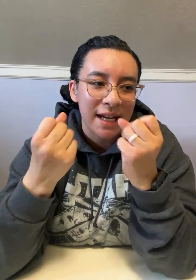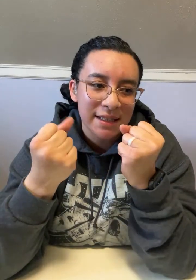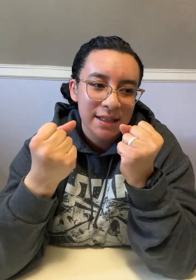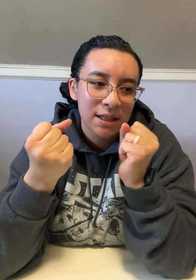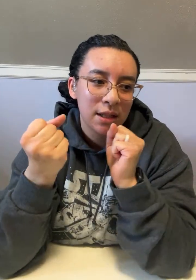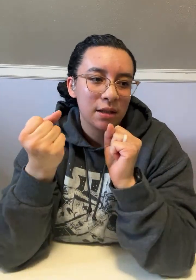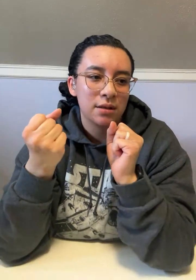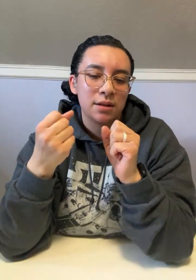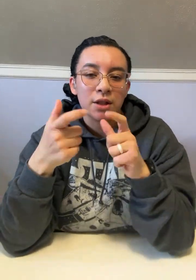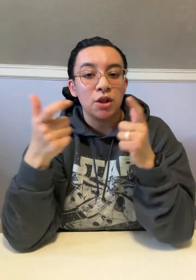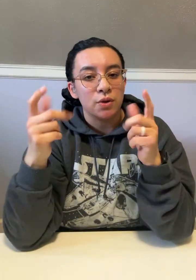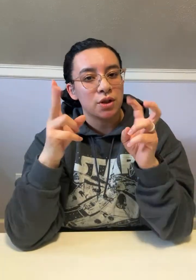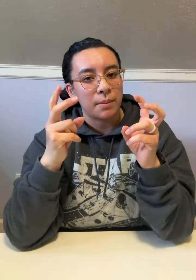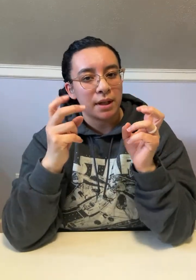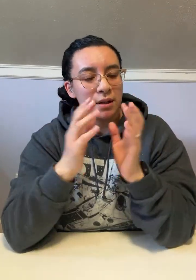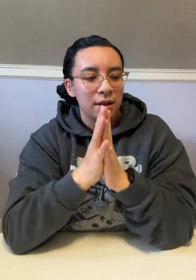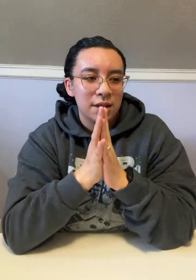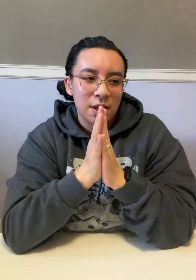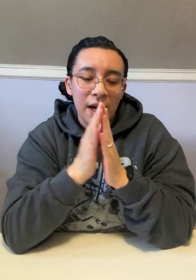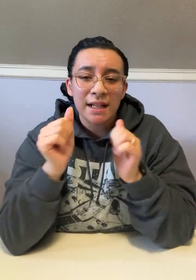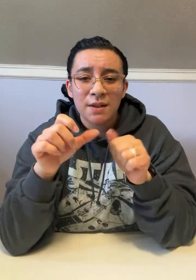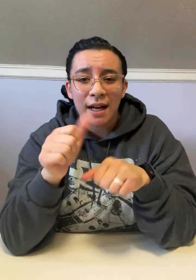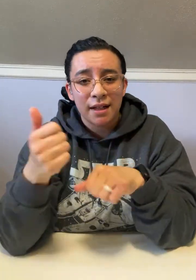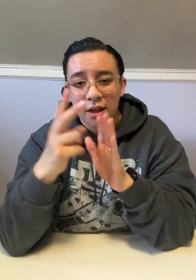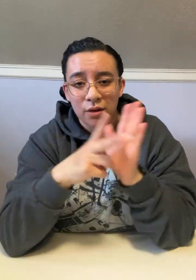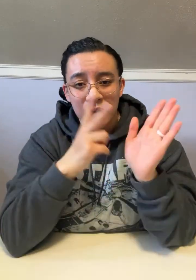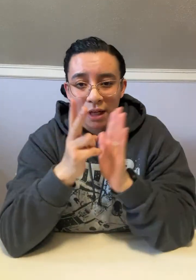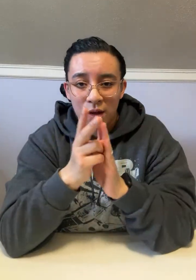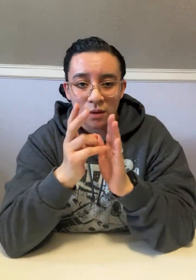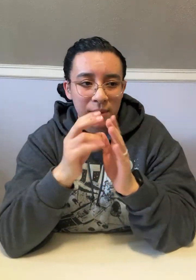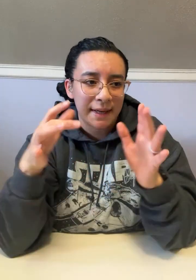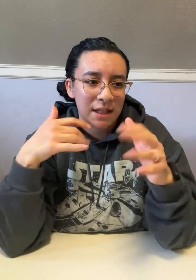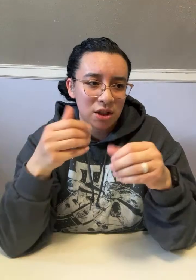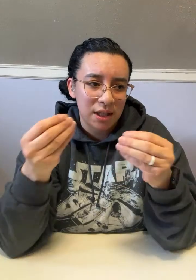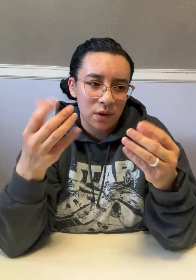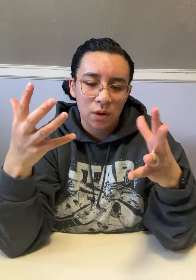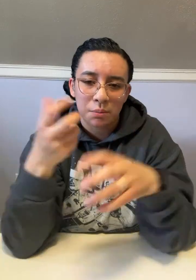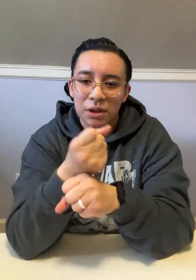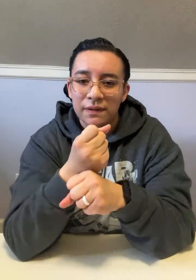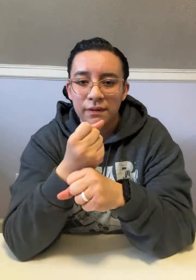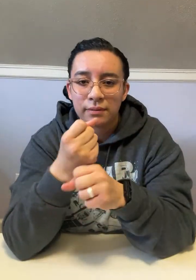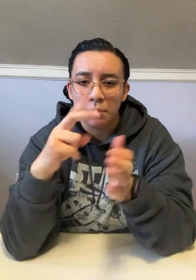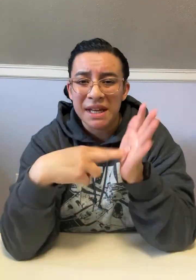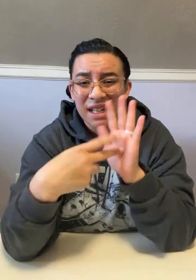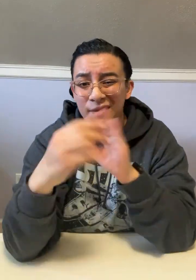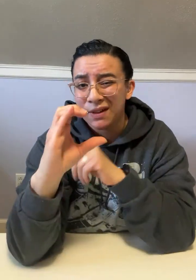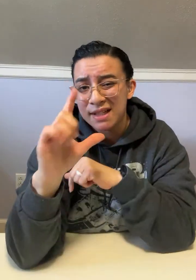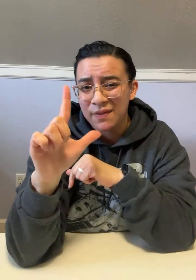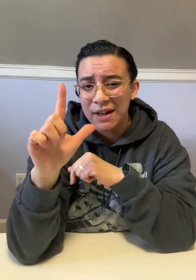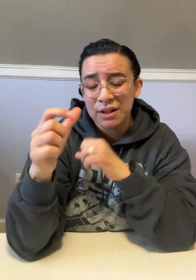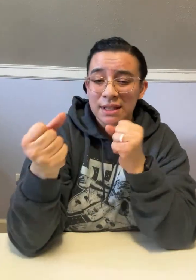signs is a huge topic. So I can do that in another video, but I can just give you a brief meaning of classifiers and